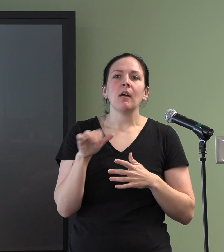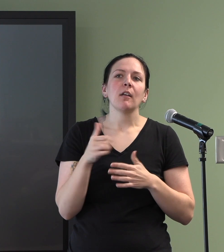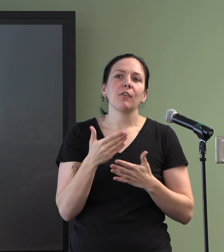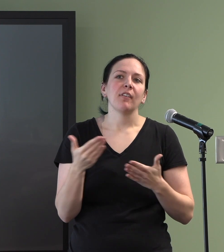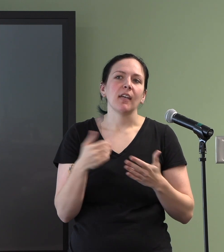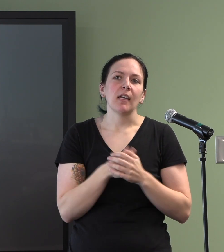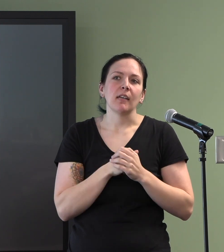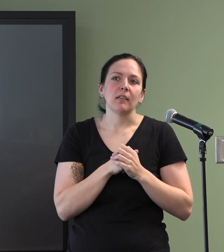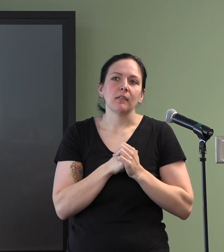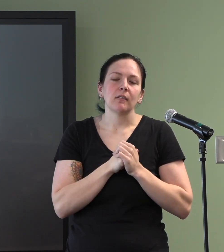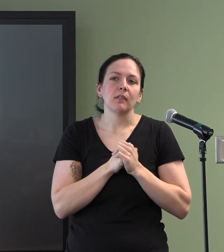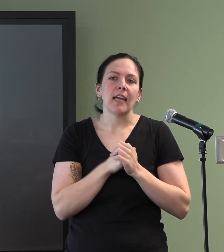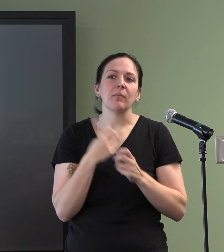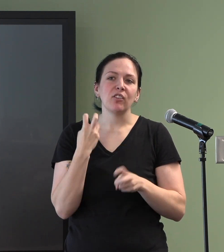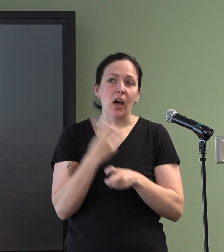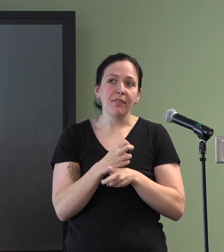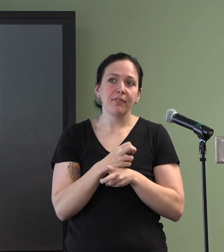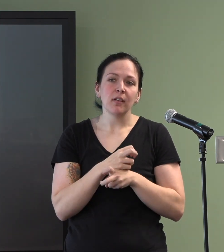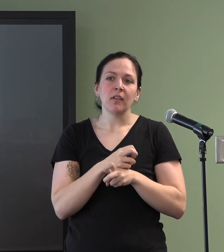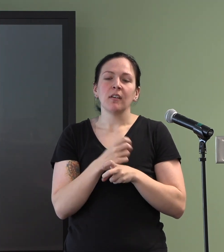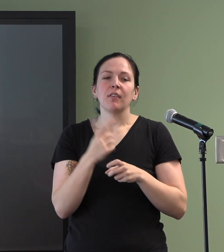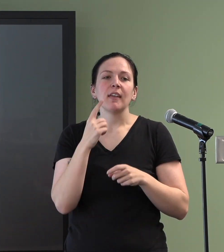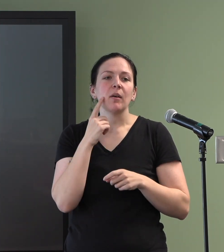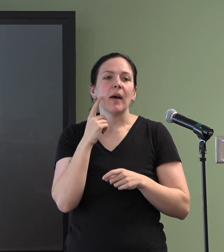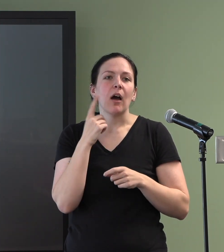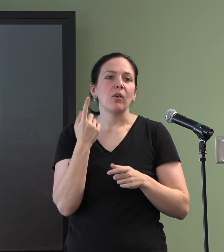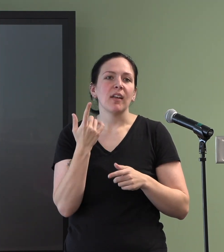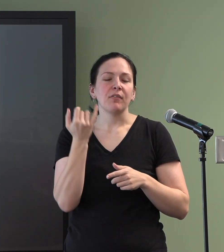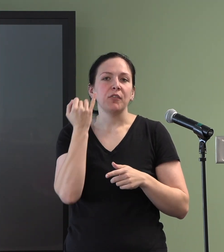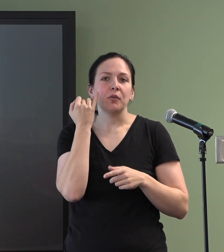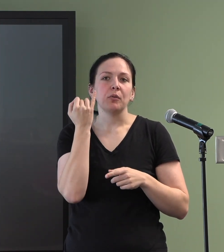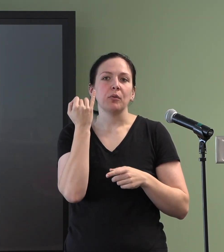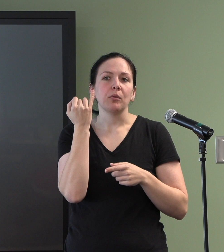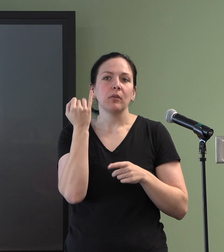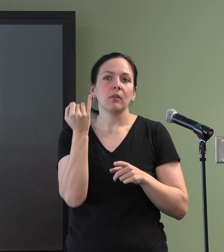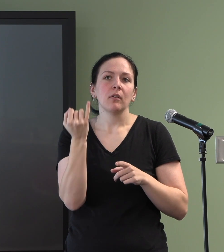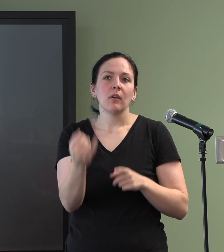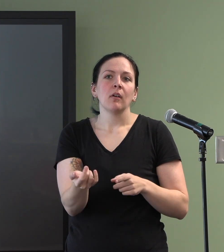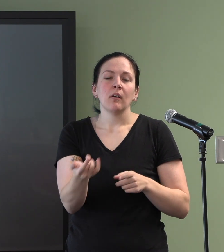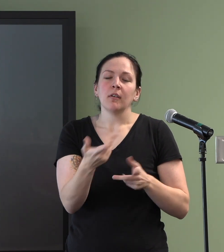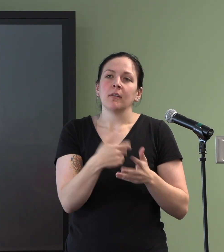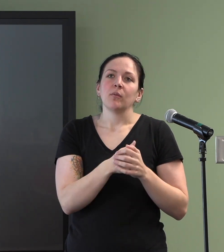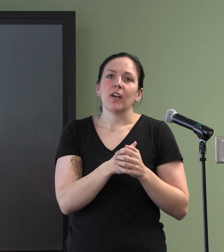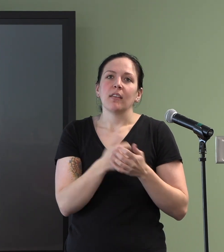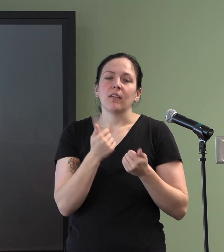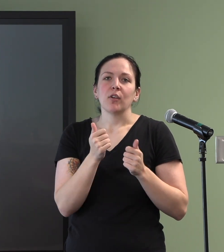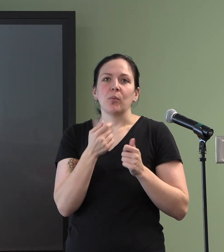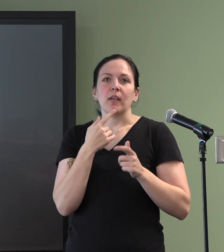Another thing is it can be tough. Think about if you, I'm trying to think of a good way